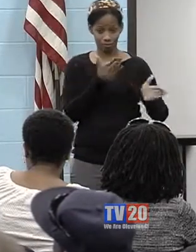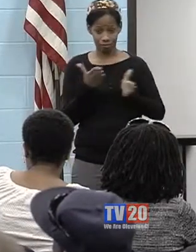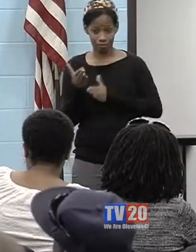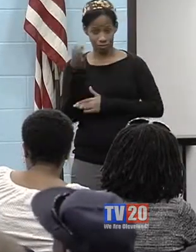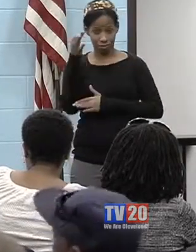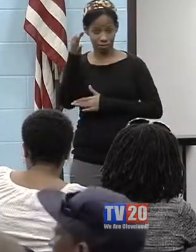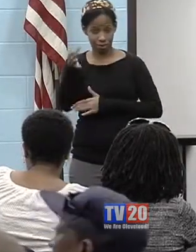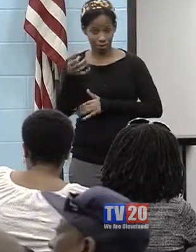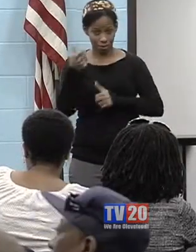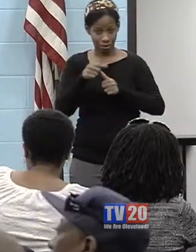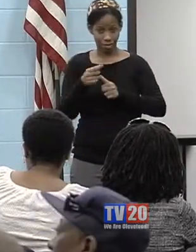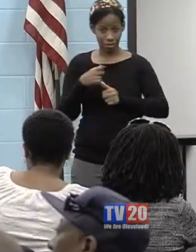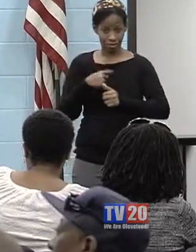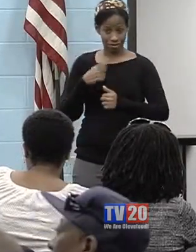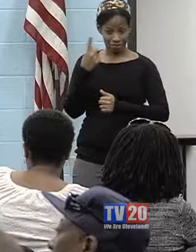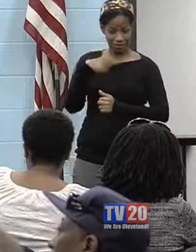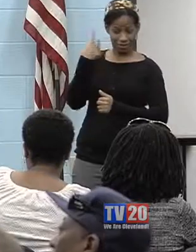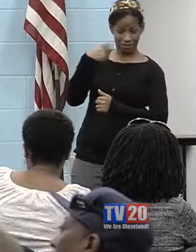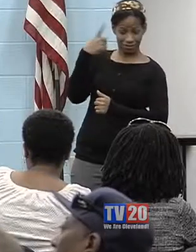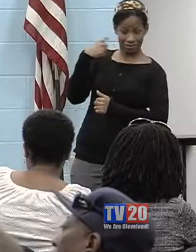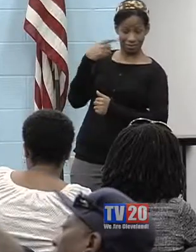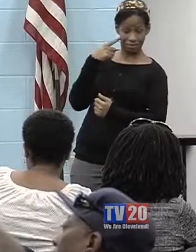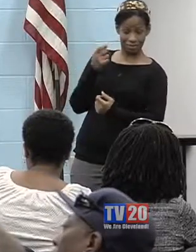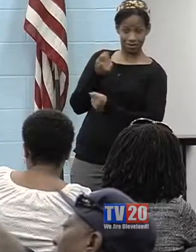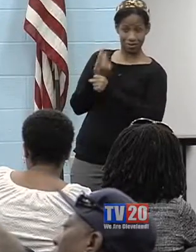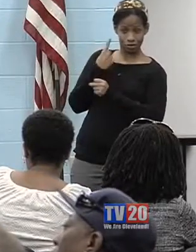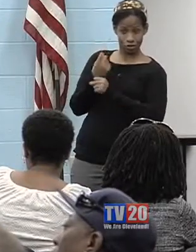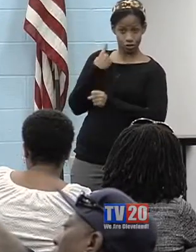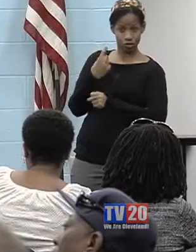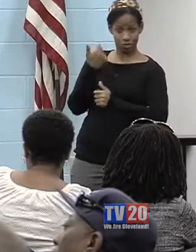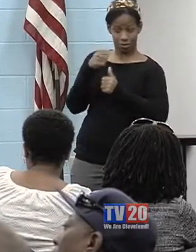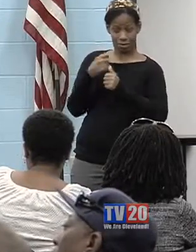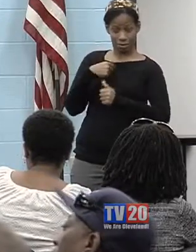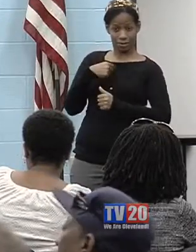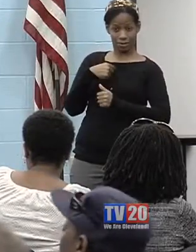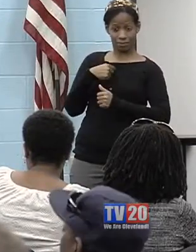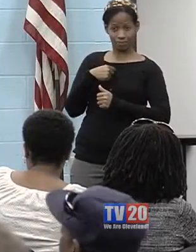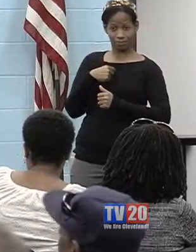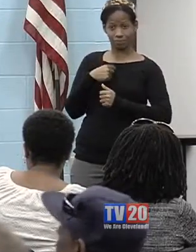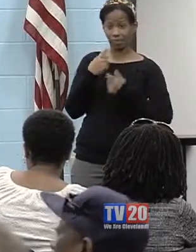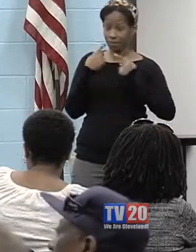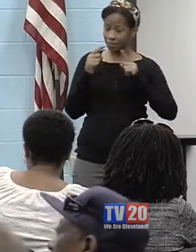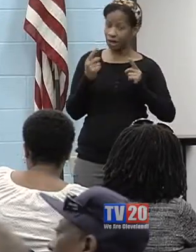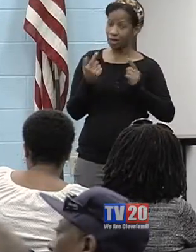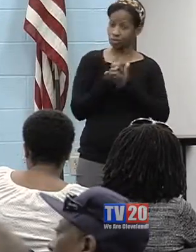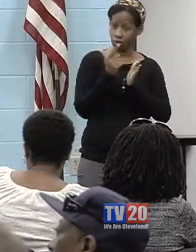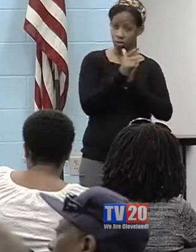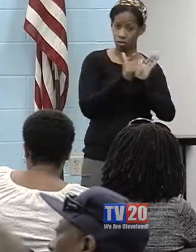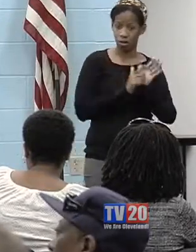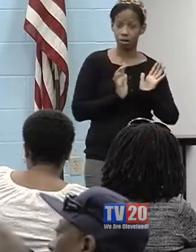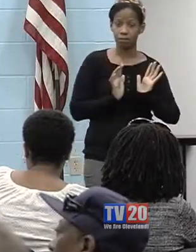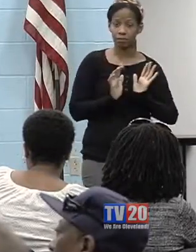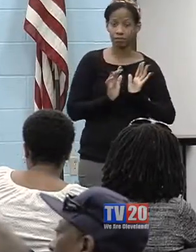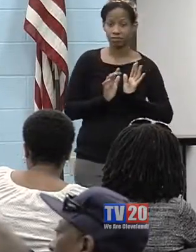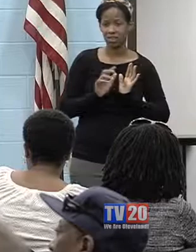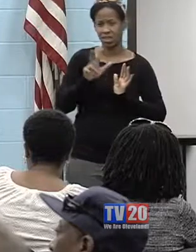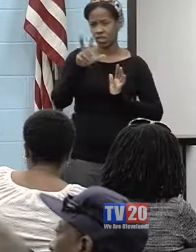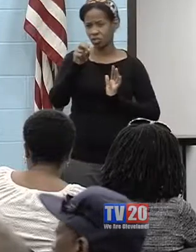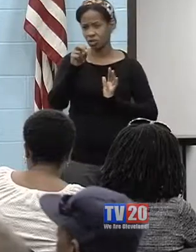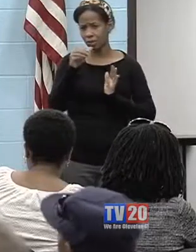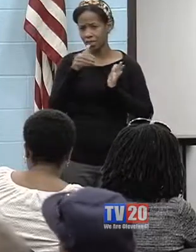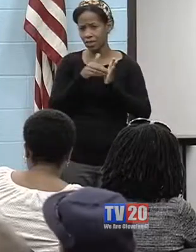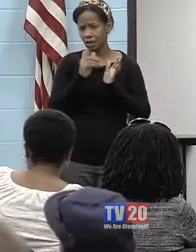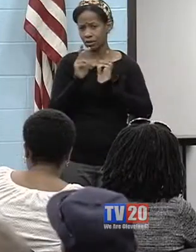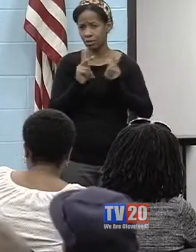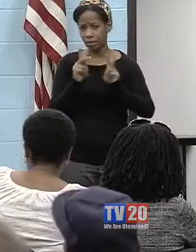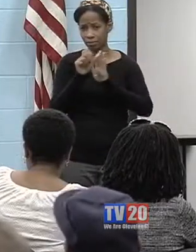elected officials, remember us from the Sight Center? You saw us last year and you put white canes covered by Medicaid in the hands of 30,000 people in the